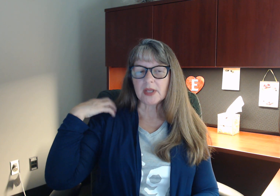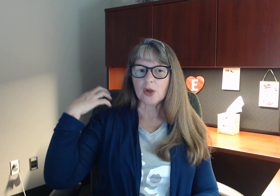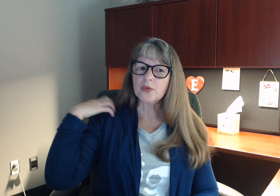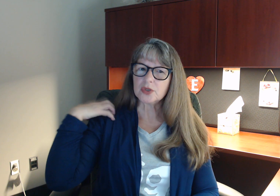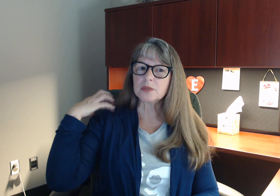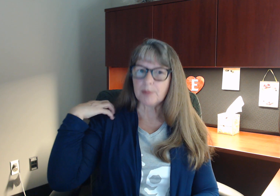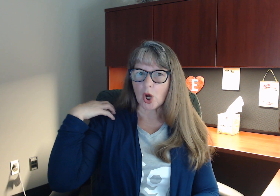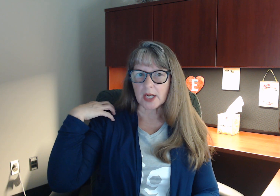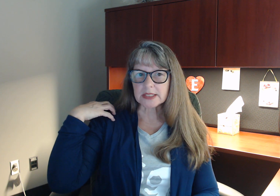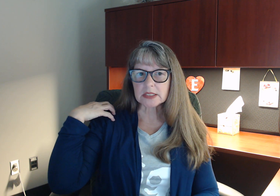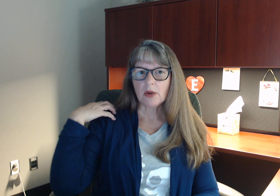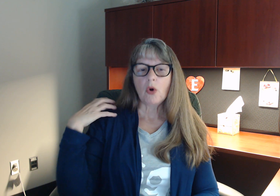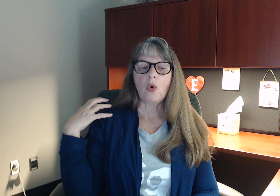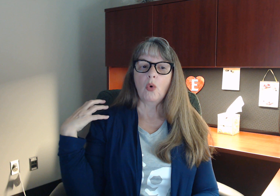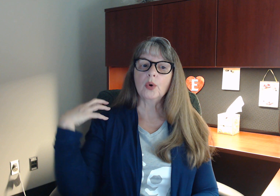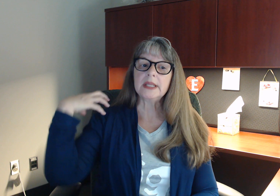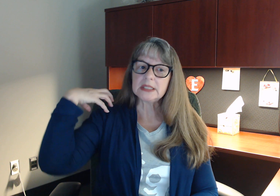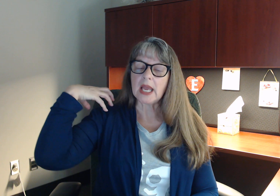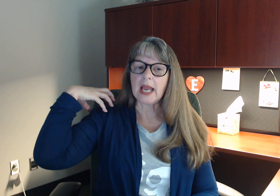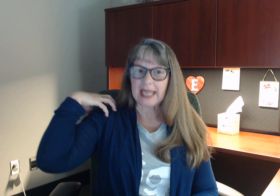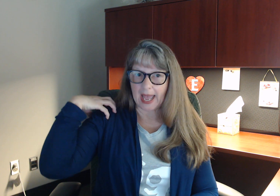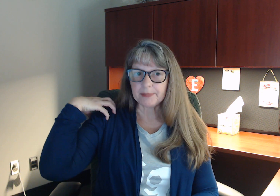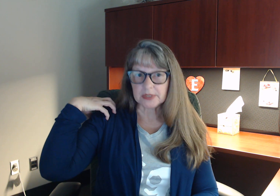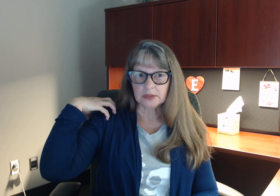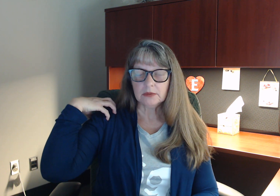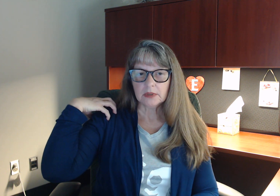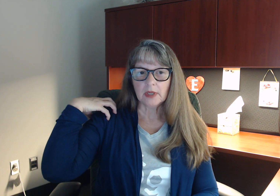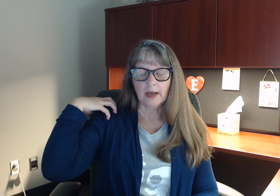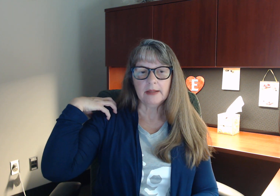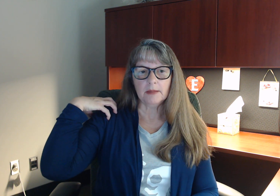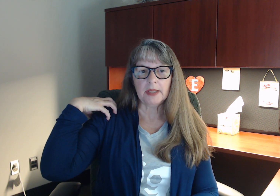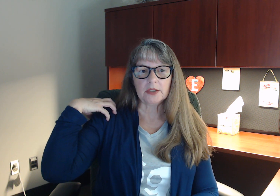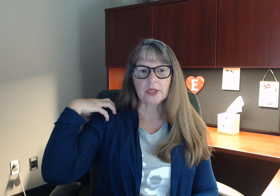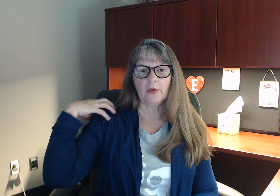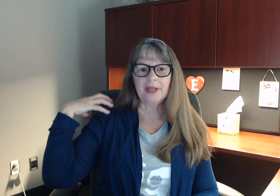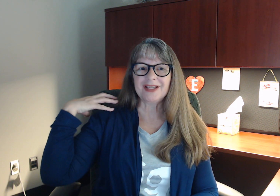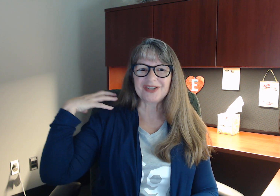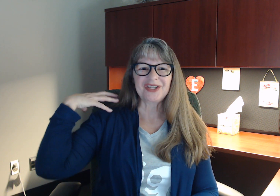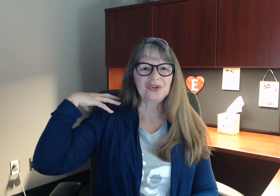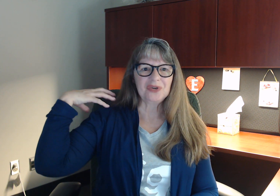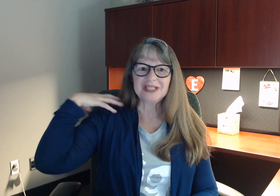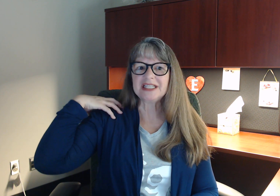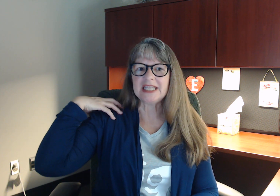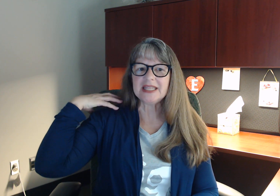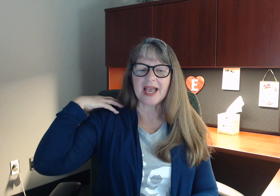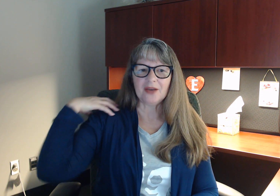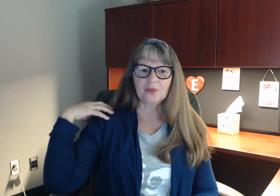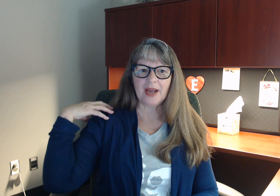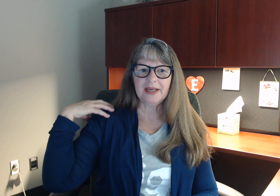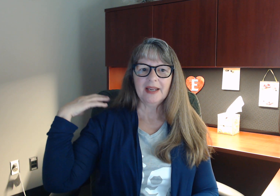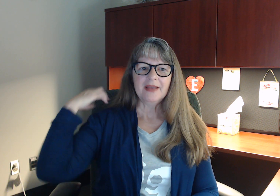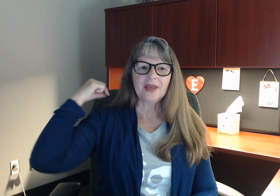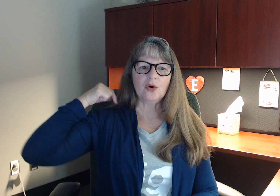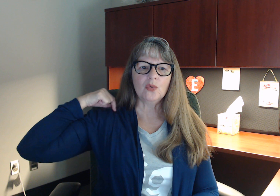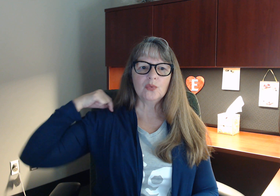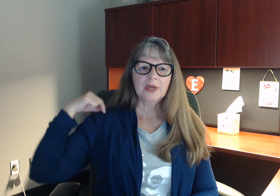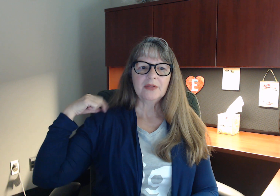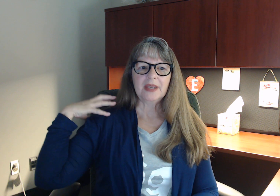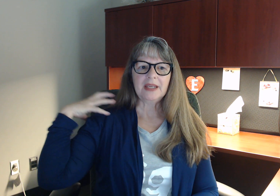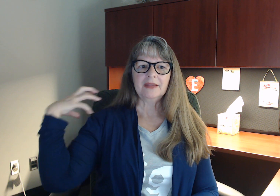this is boss, or it is a captain in the military, because you can see that, right? That whole thing and the